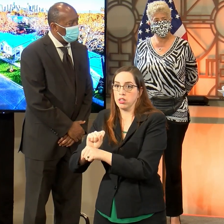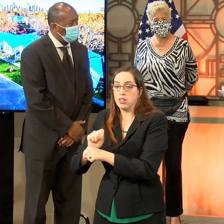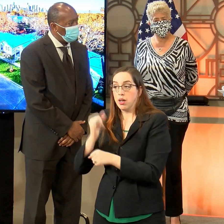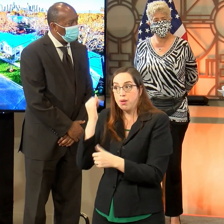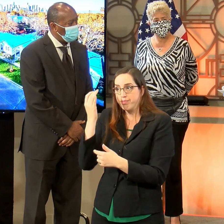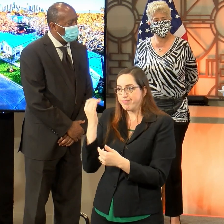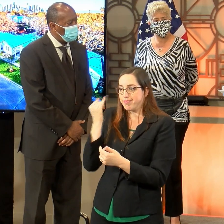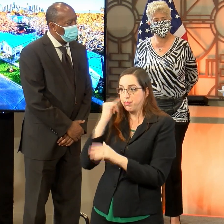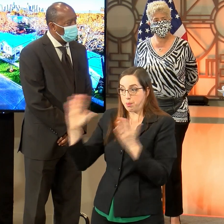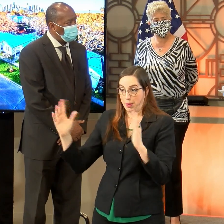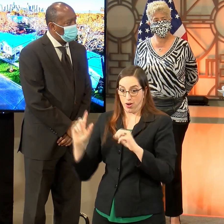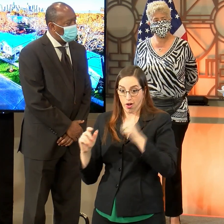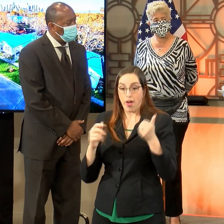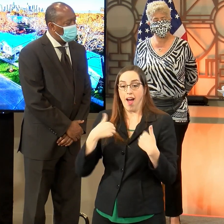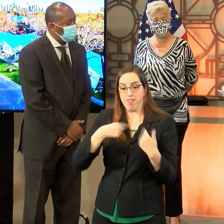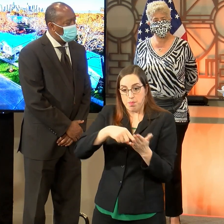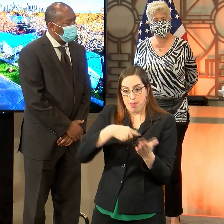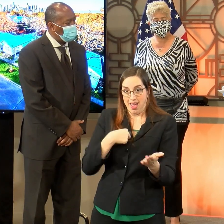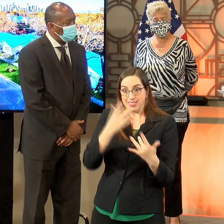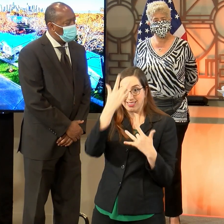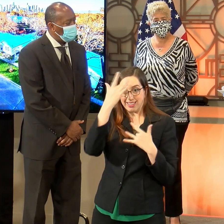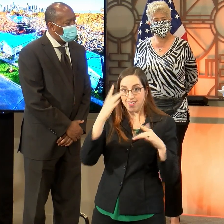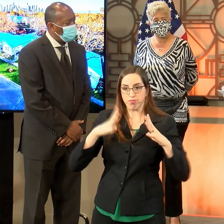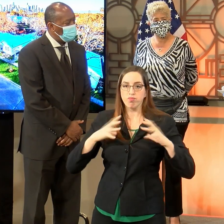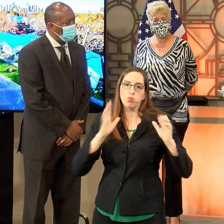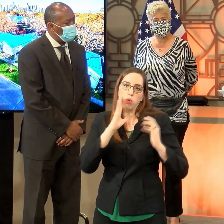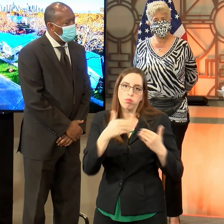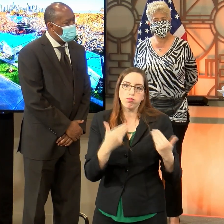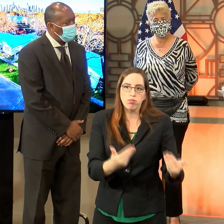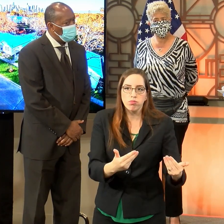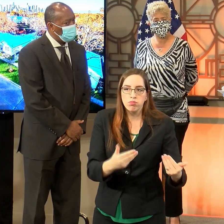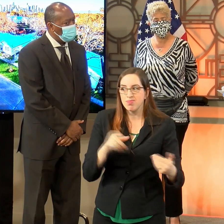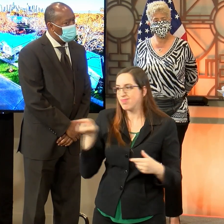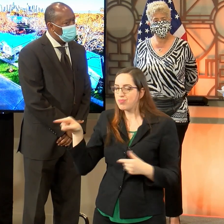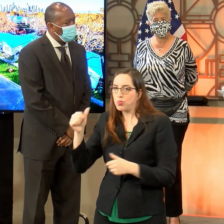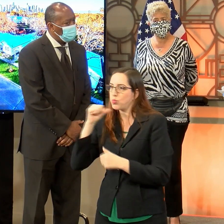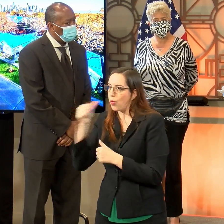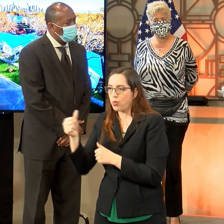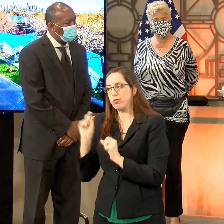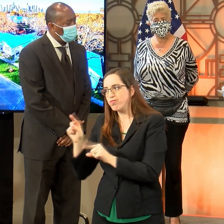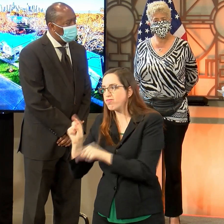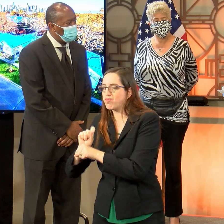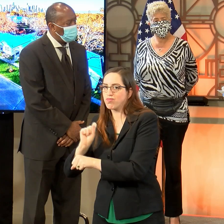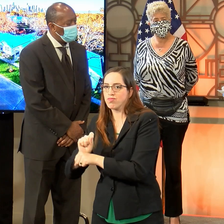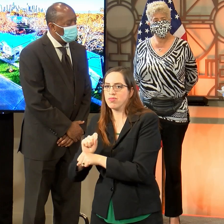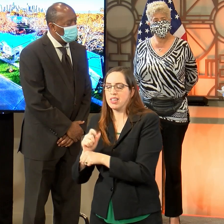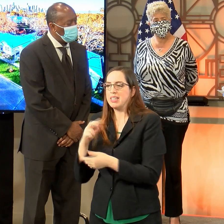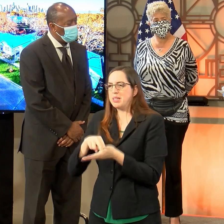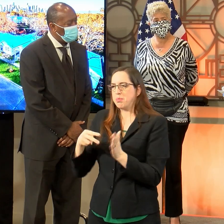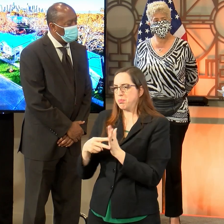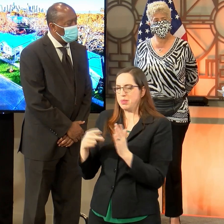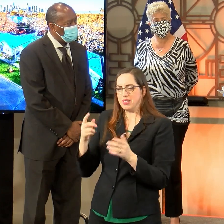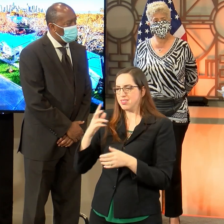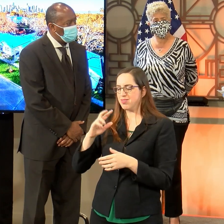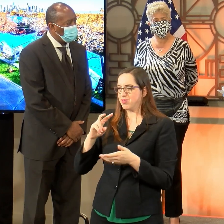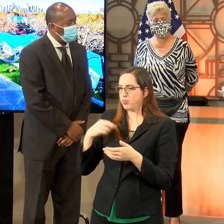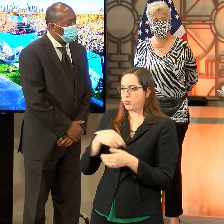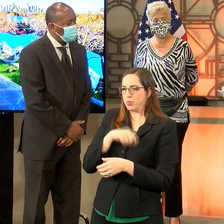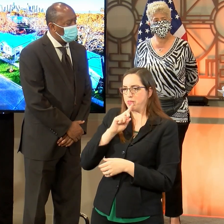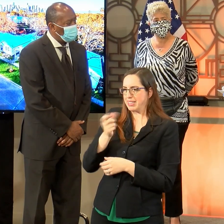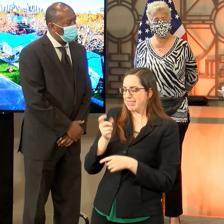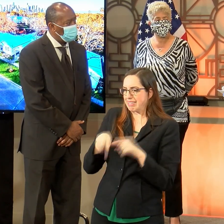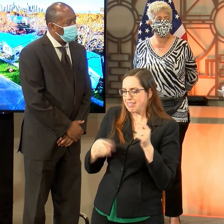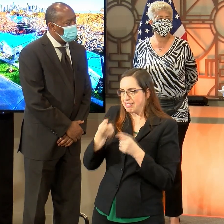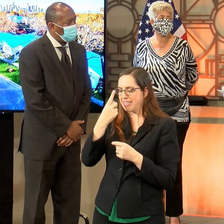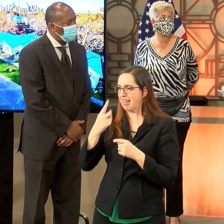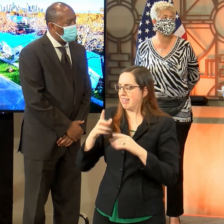leave. Without more testing in the city of Houston and our surrounding counties, we can't fully understand the size,